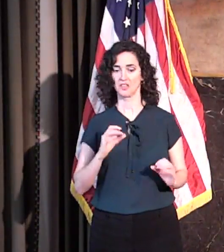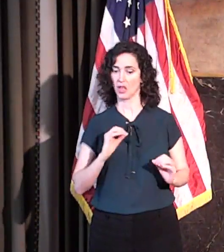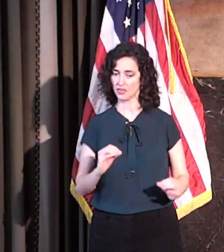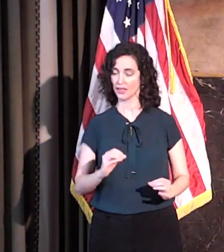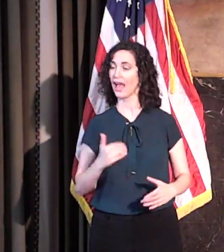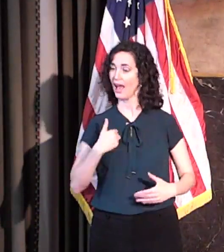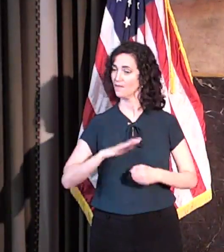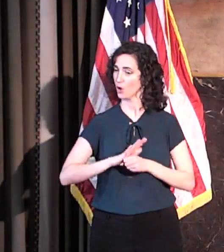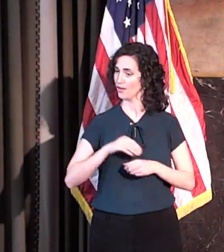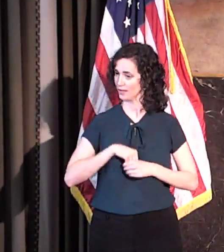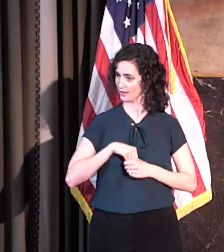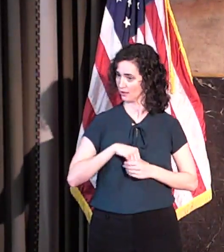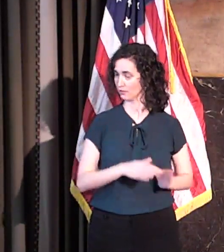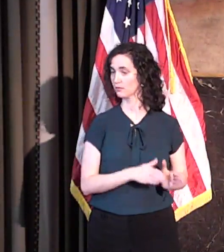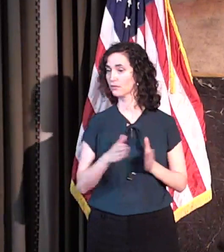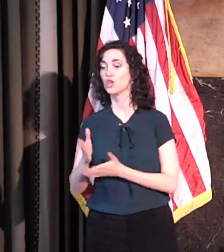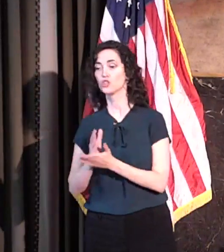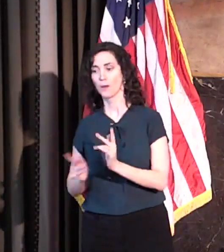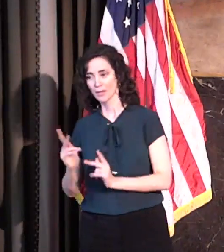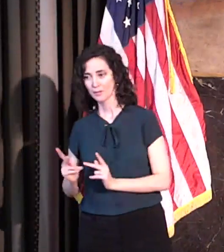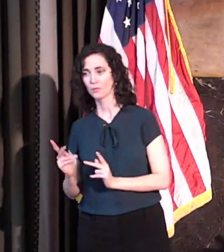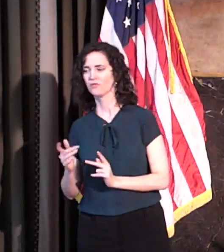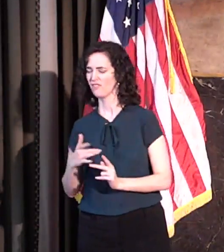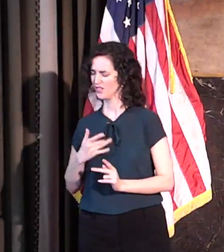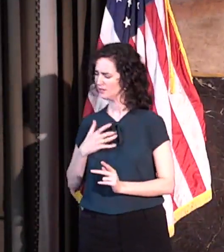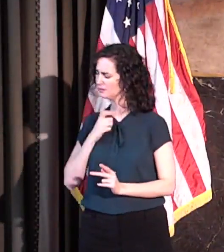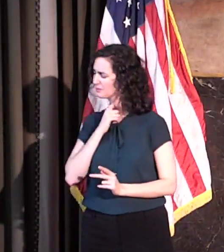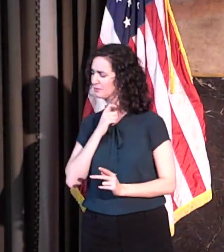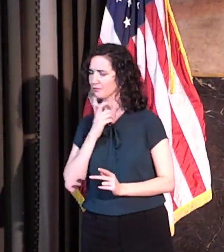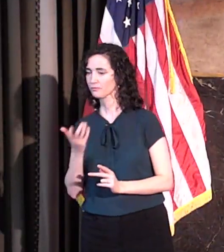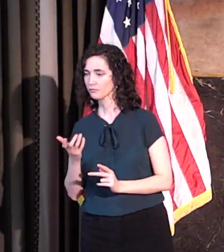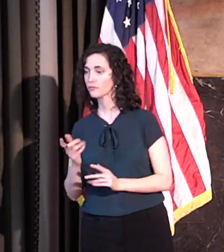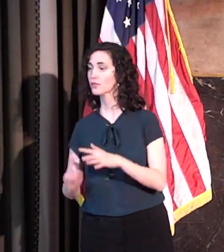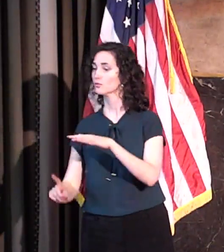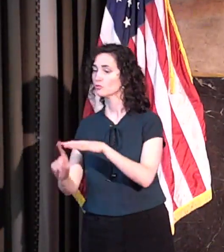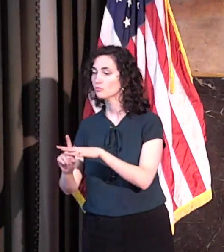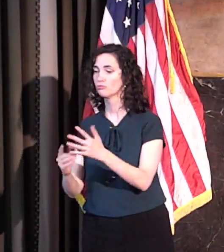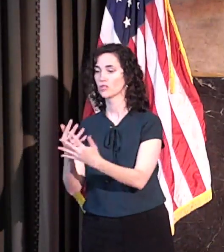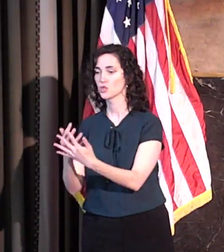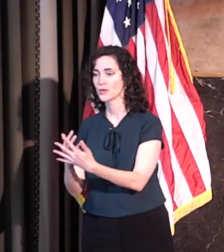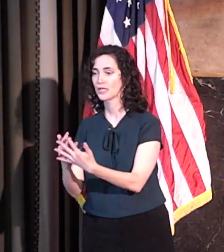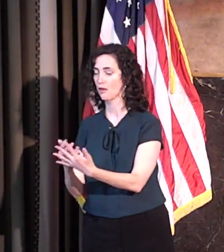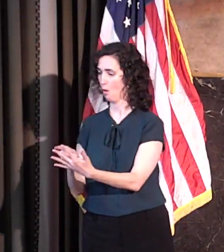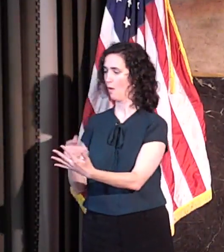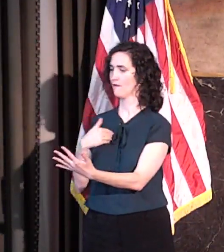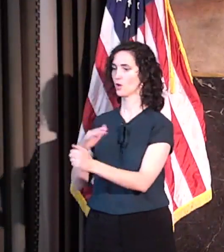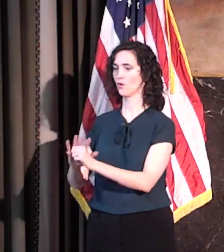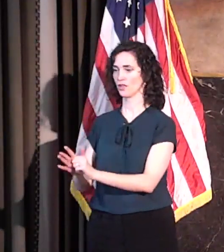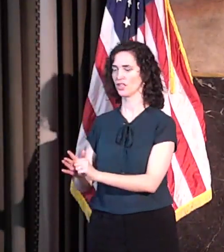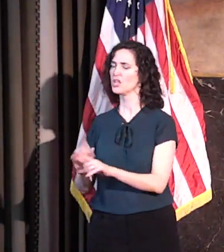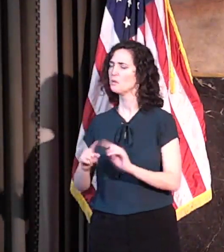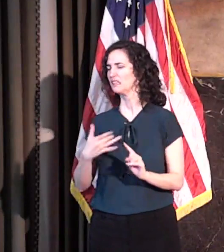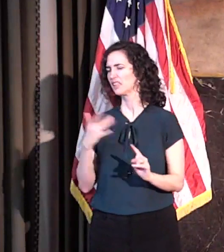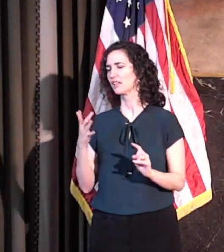Some of the asymptomatics were identified through routine screening, like in a congregate facility or so. But it's pretty spread across the board on that.